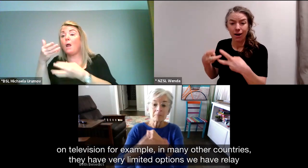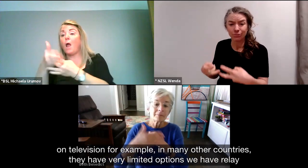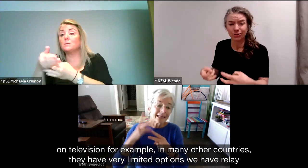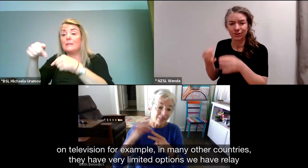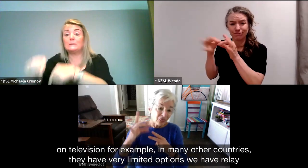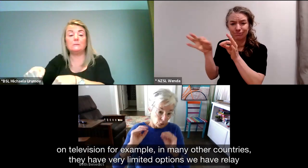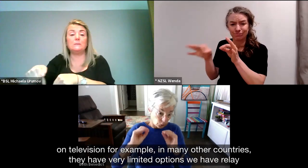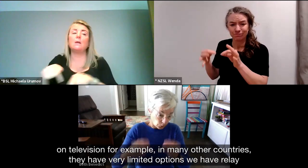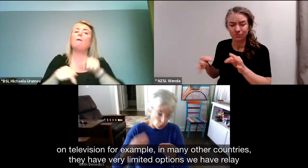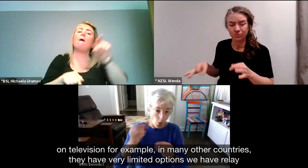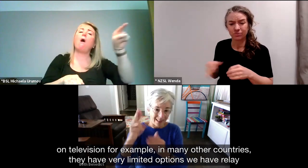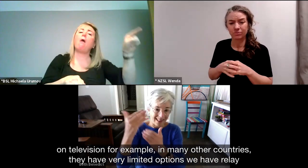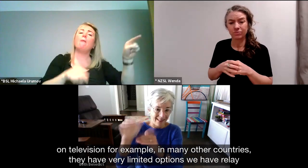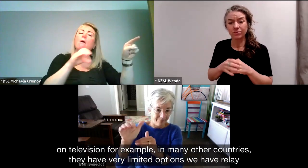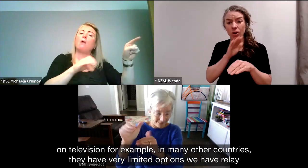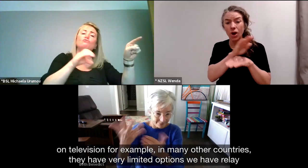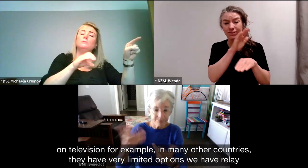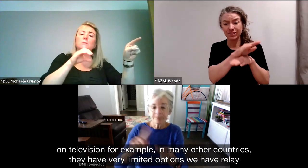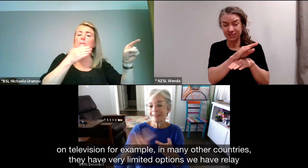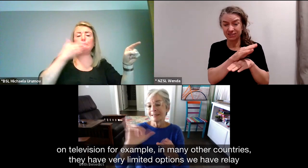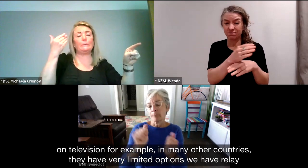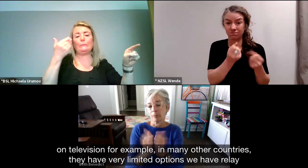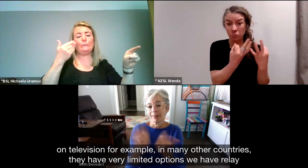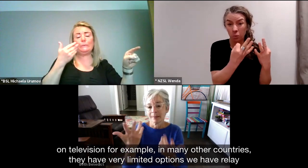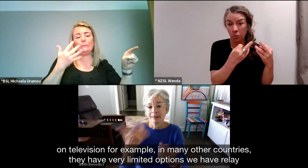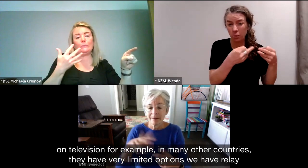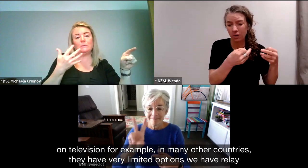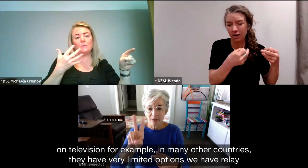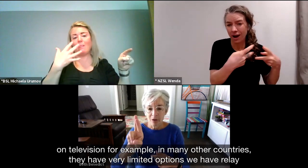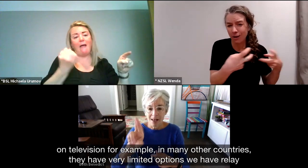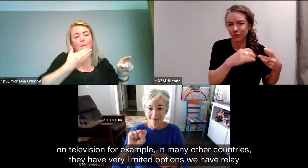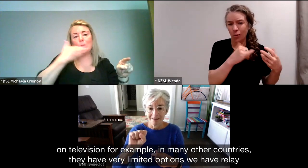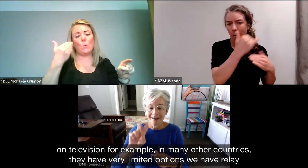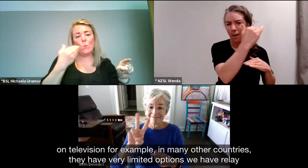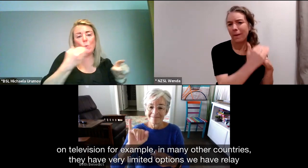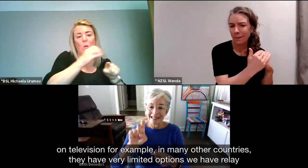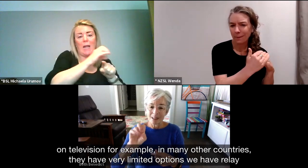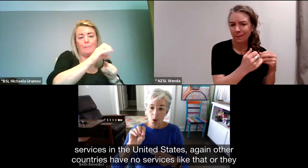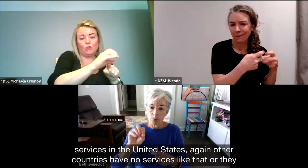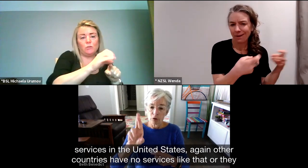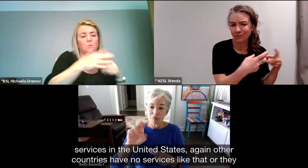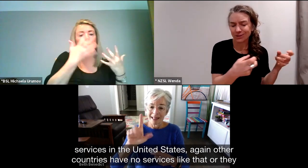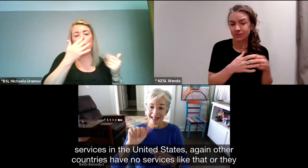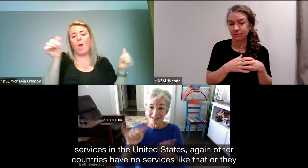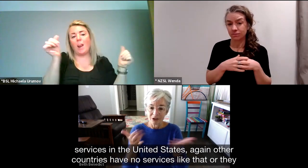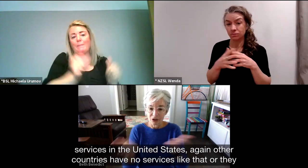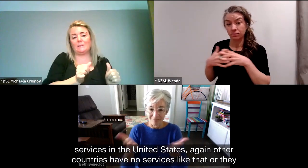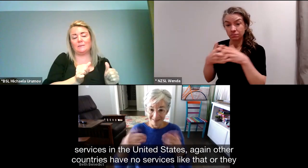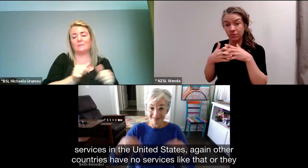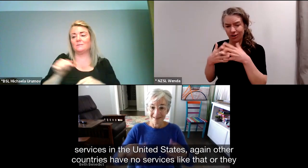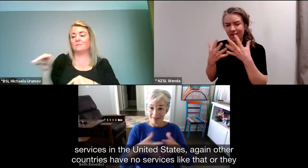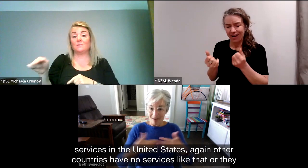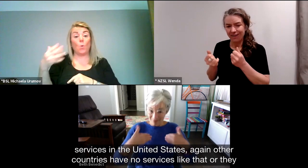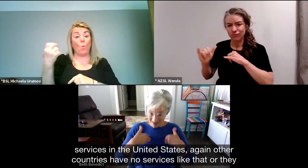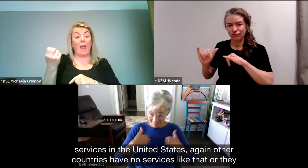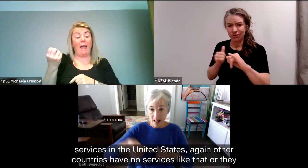and in many other countries, they either have no captions or limited options. We have video relay services here in the United States,